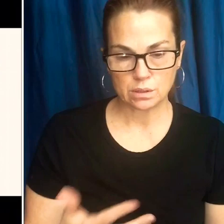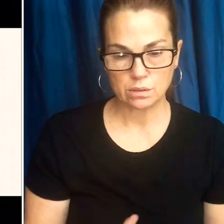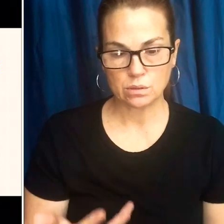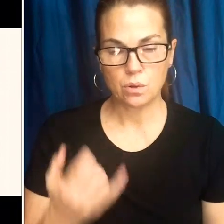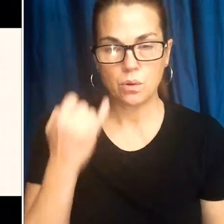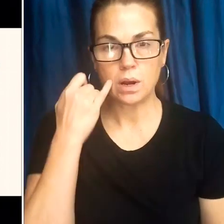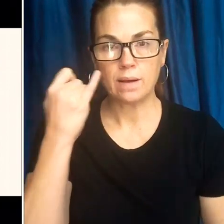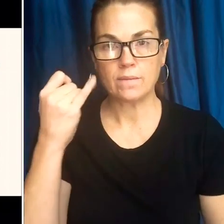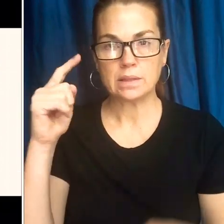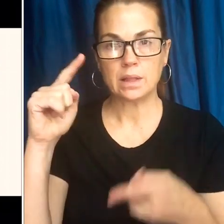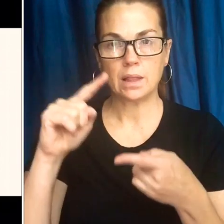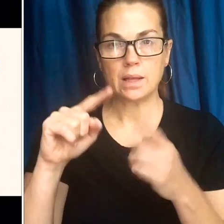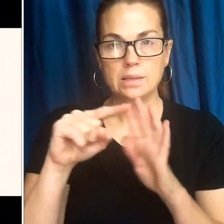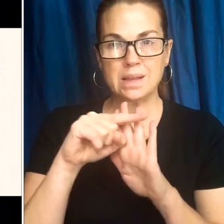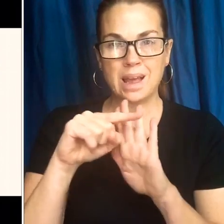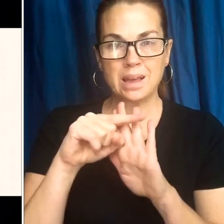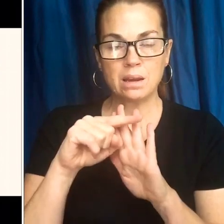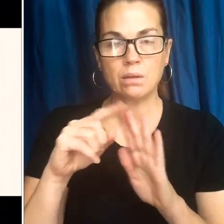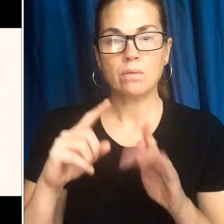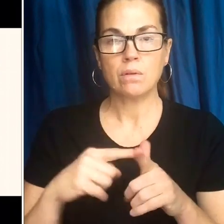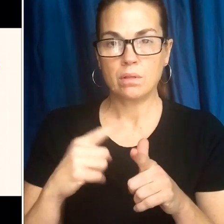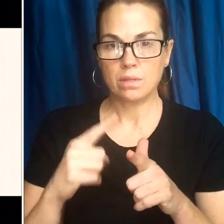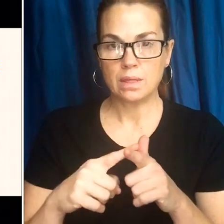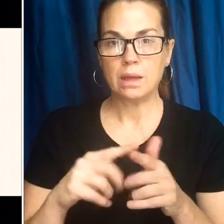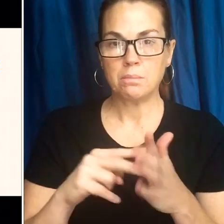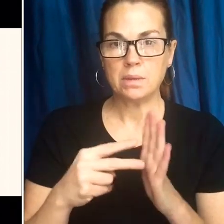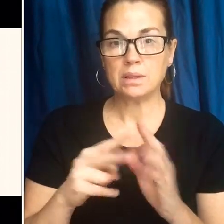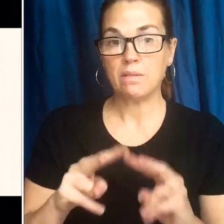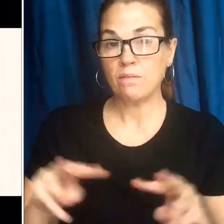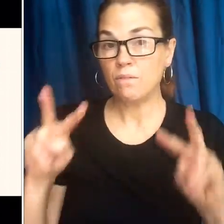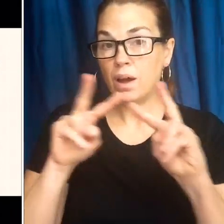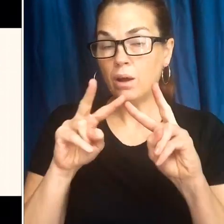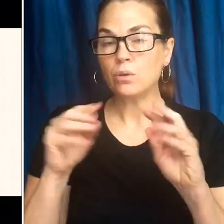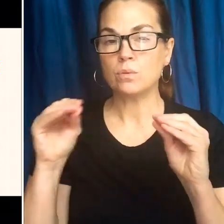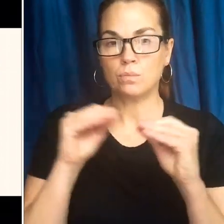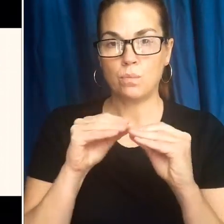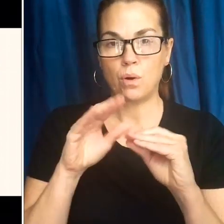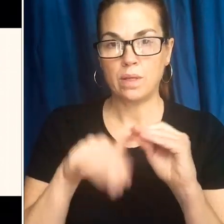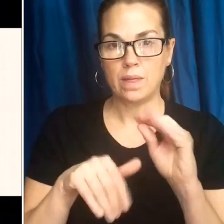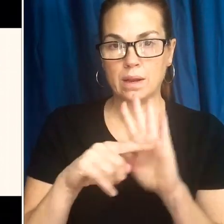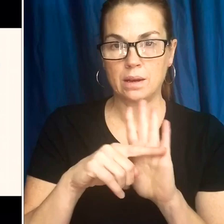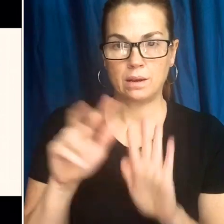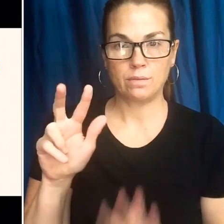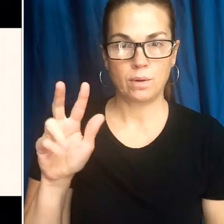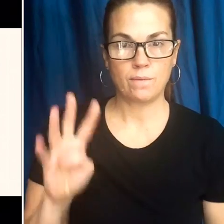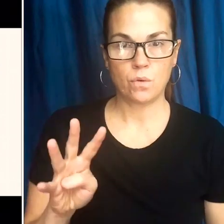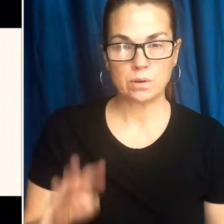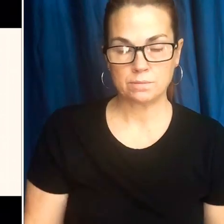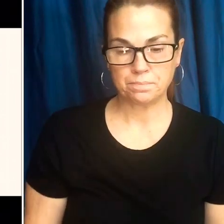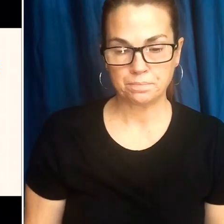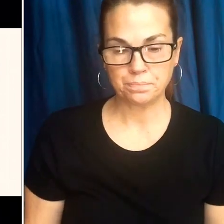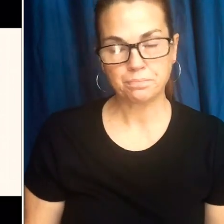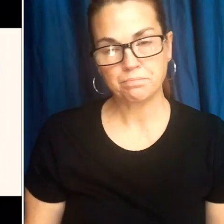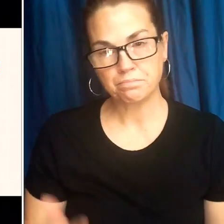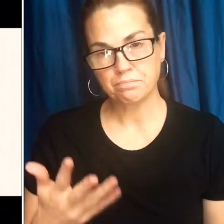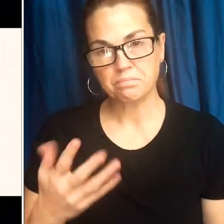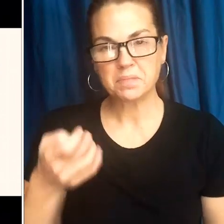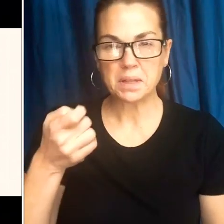-3/4. Now, if that's a little bit confusing, what might help would be to make these common denominators. If I use